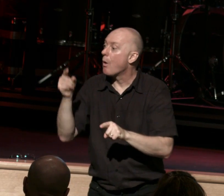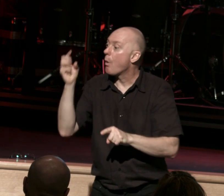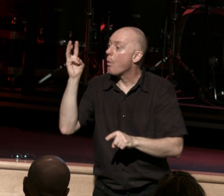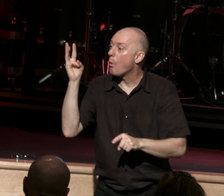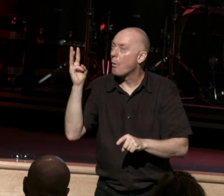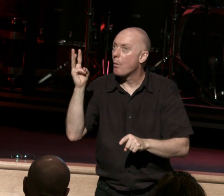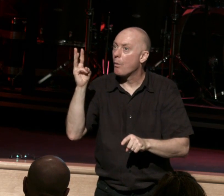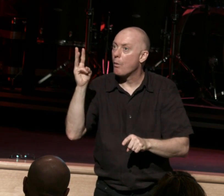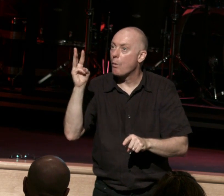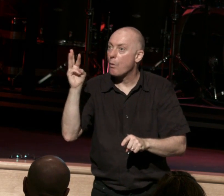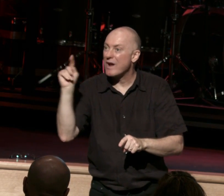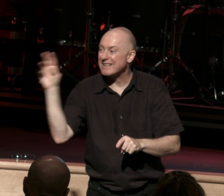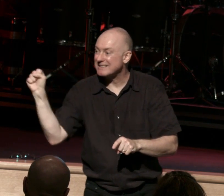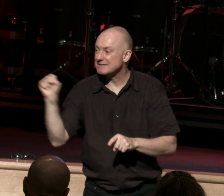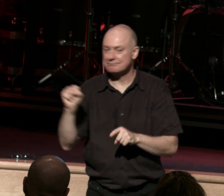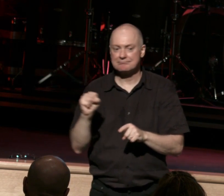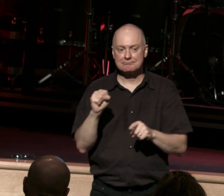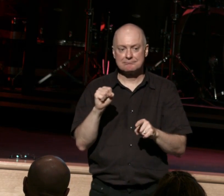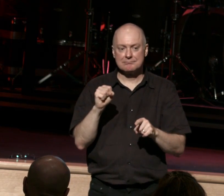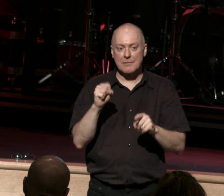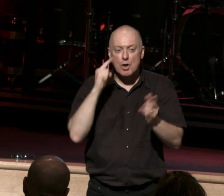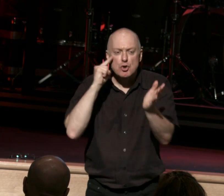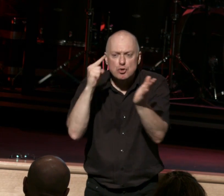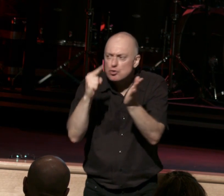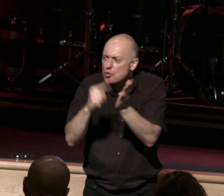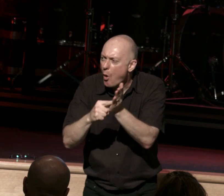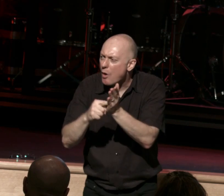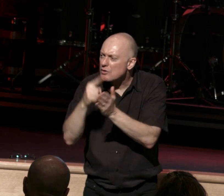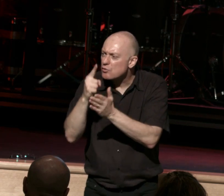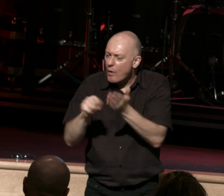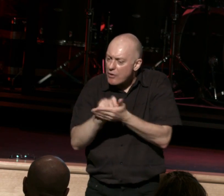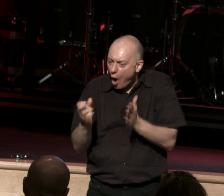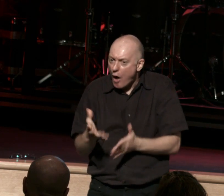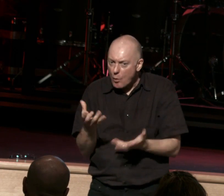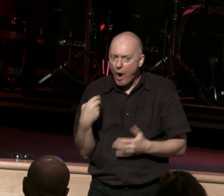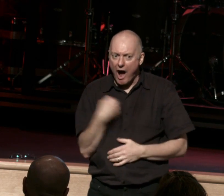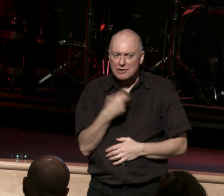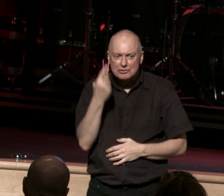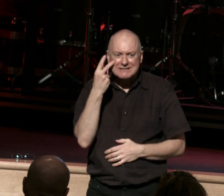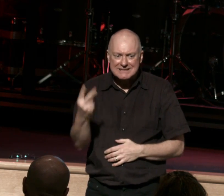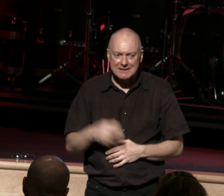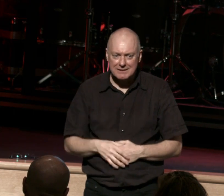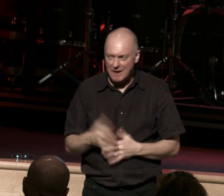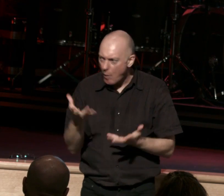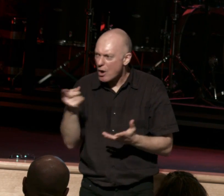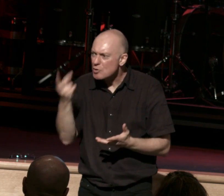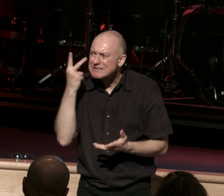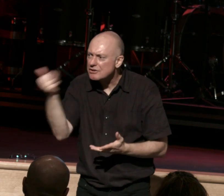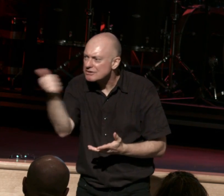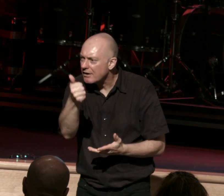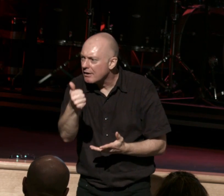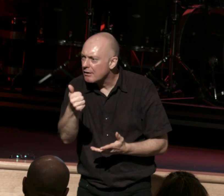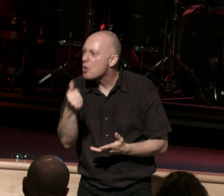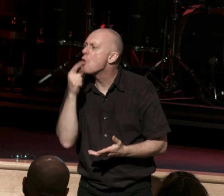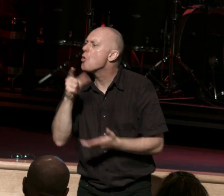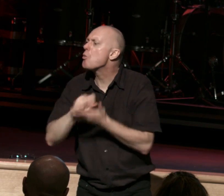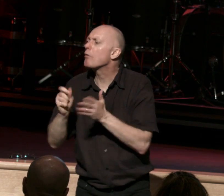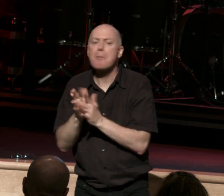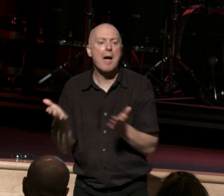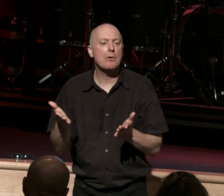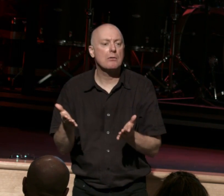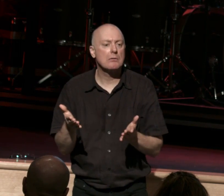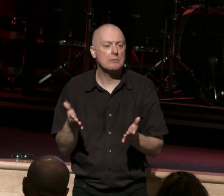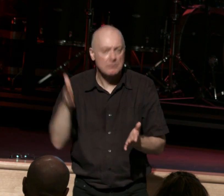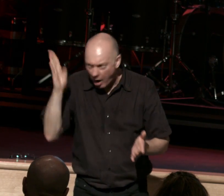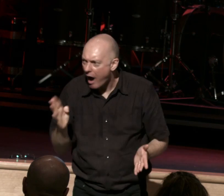to us. Now notice this, okay? He's about to quote Jeremiah 31, and notice what the author wants us to see. I just can't go by this stuff. I want you to see it. Who wrote God's